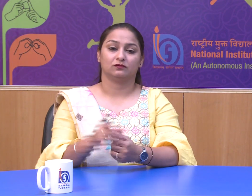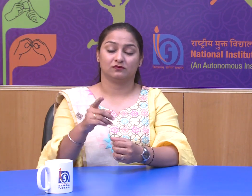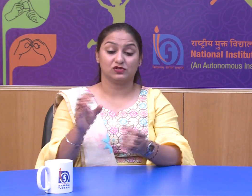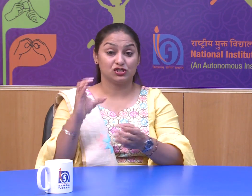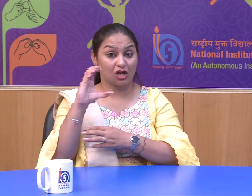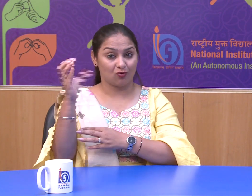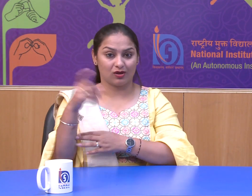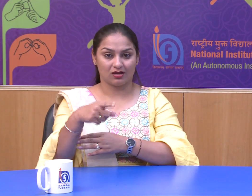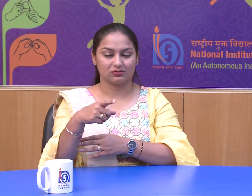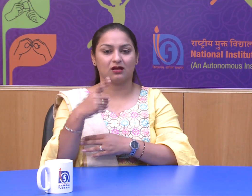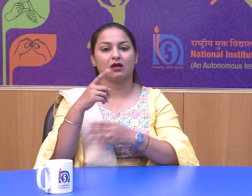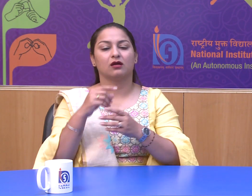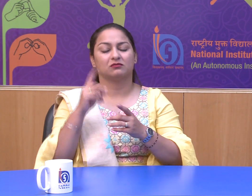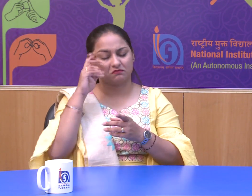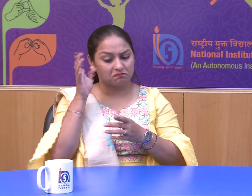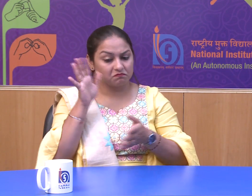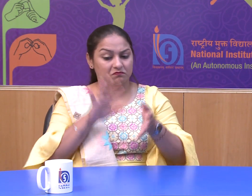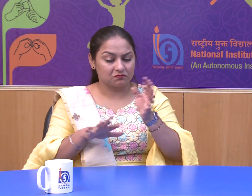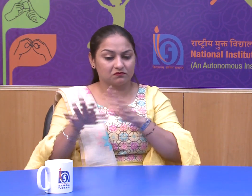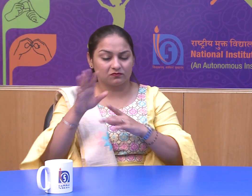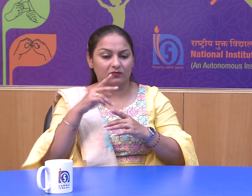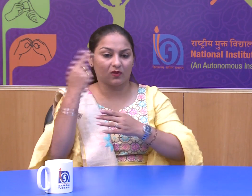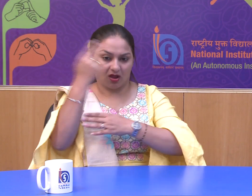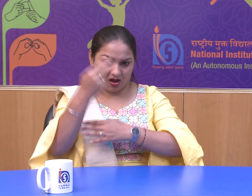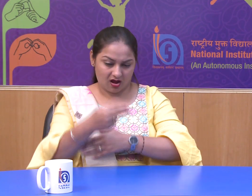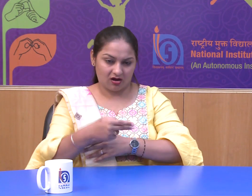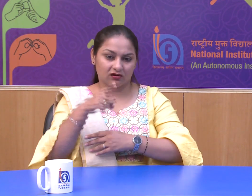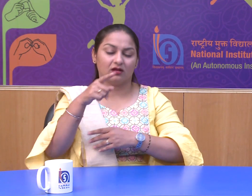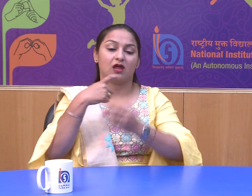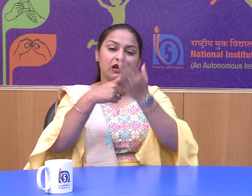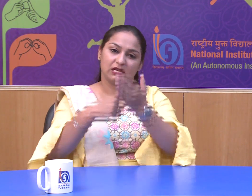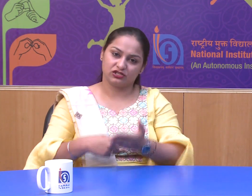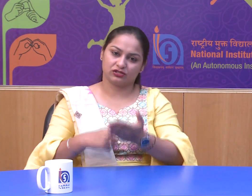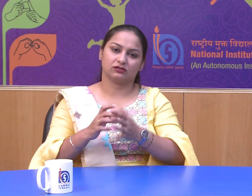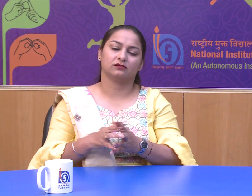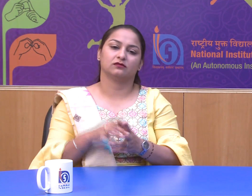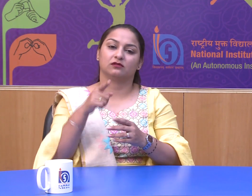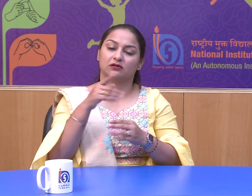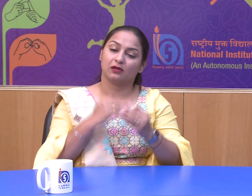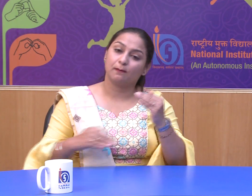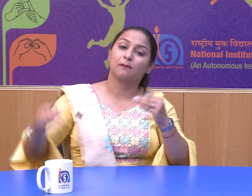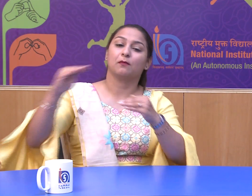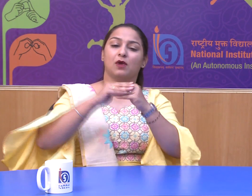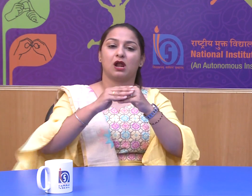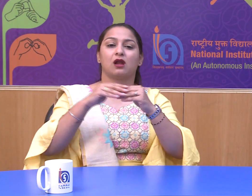Chalukyas patronized art as well as religion. They built temples and